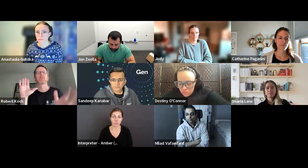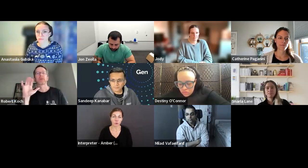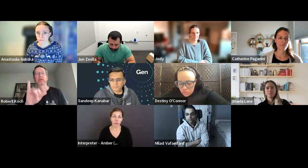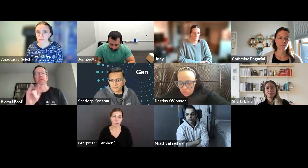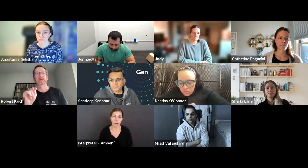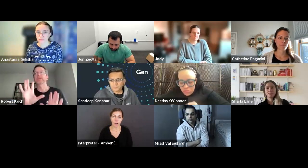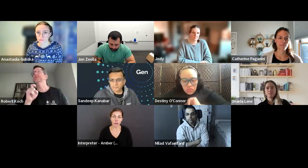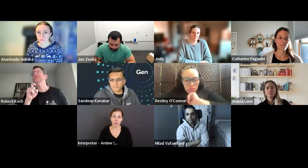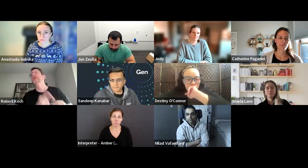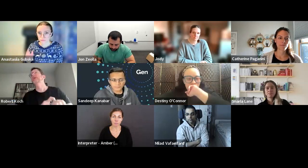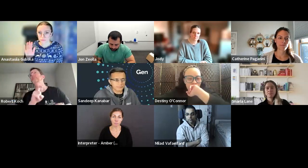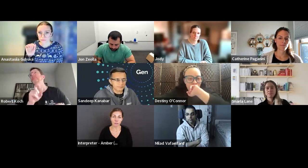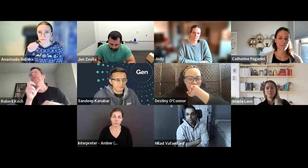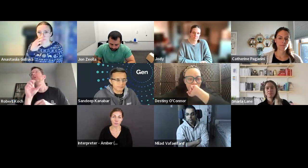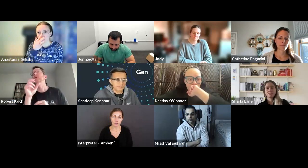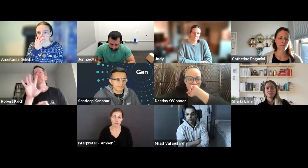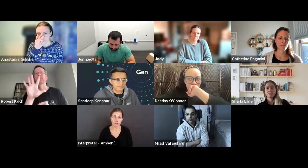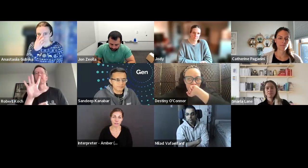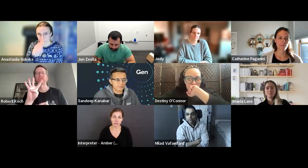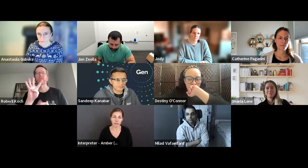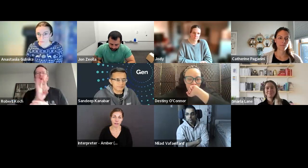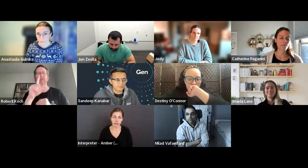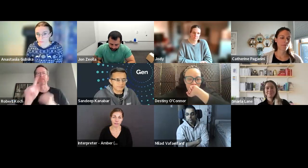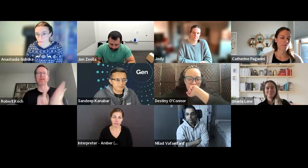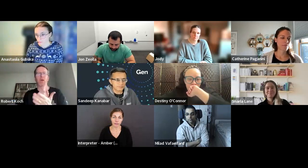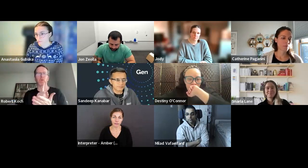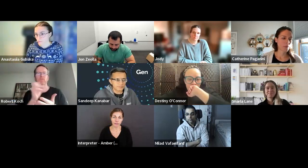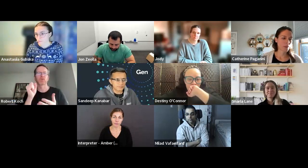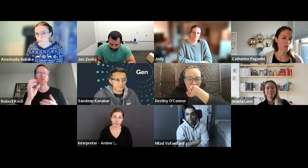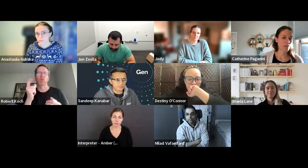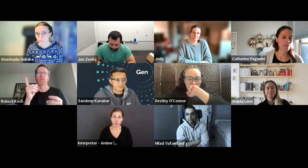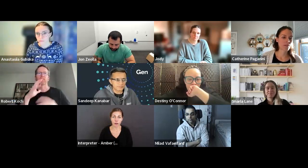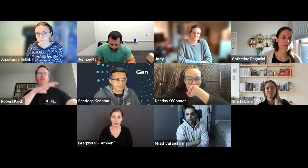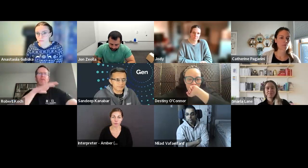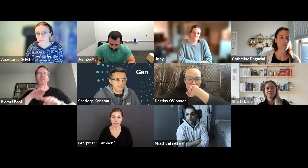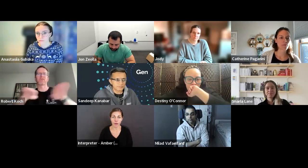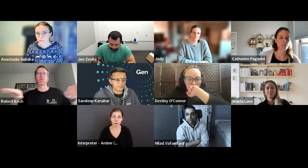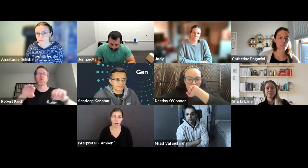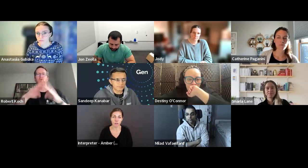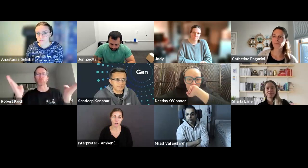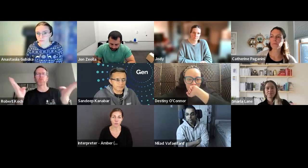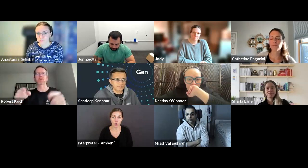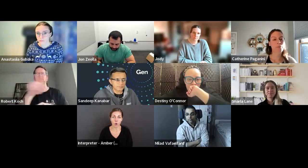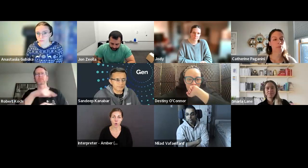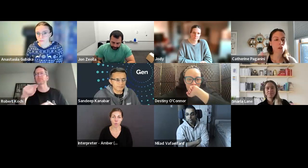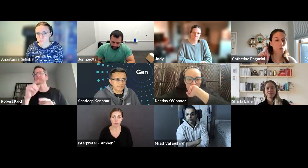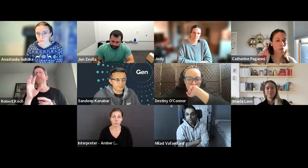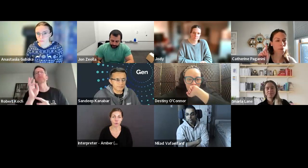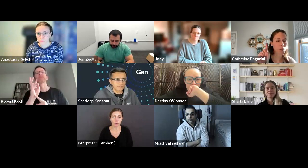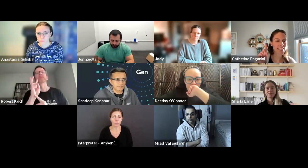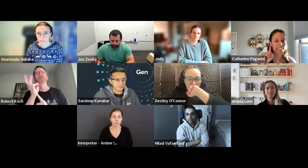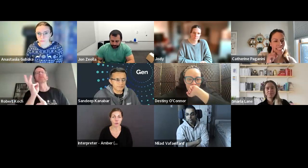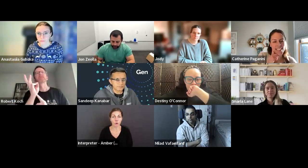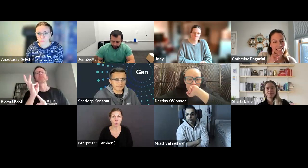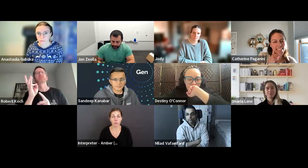Rob says, okay, I do believe that's it. And it is 54 after the hour. So the